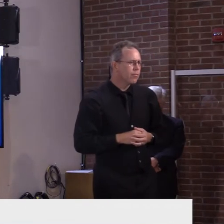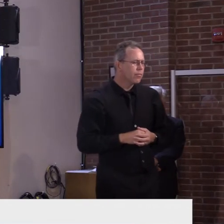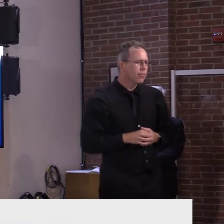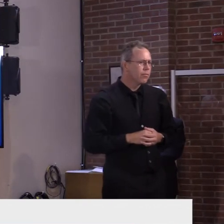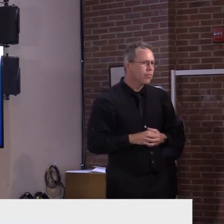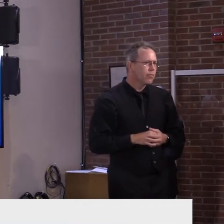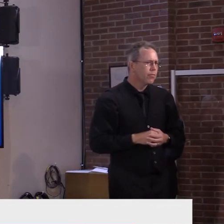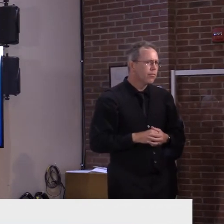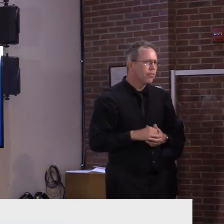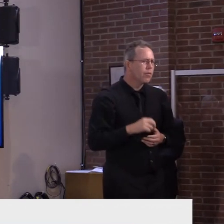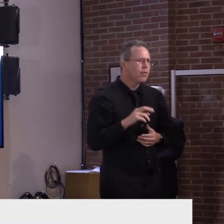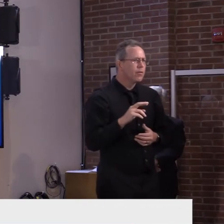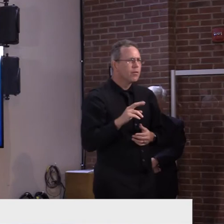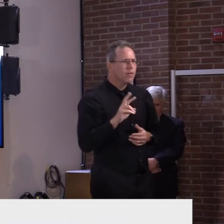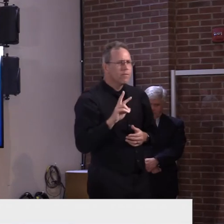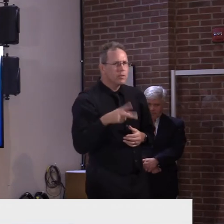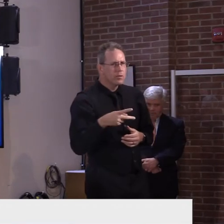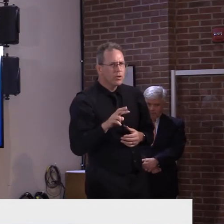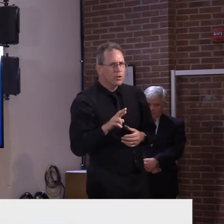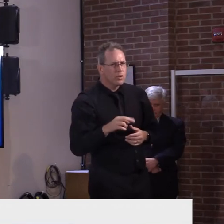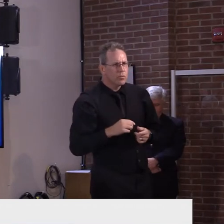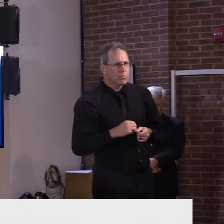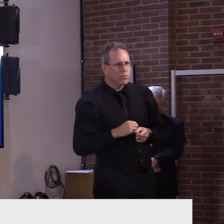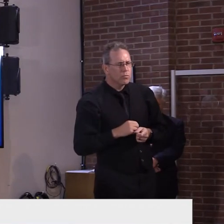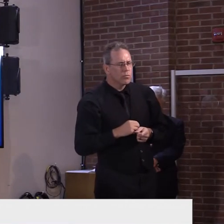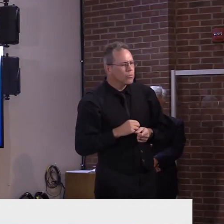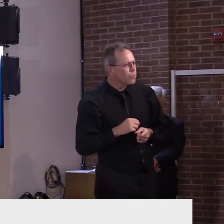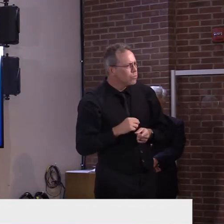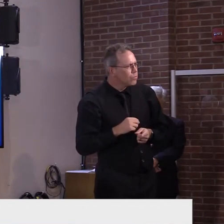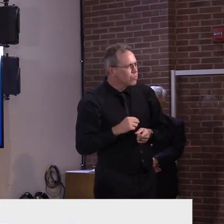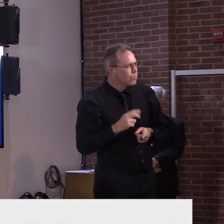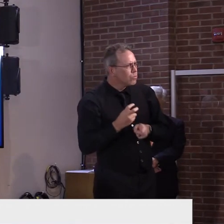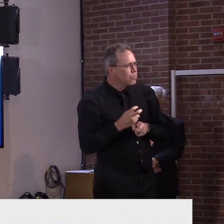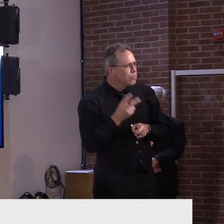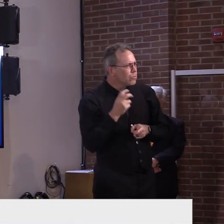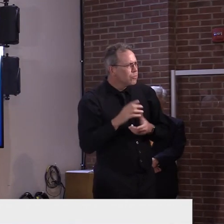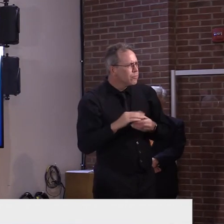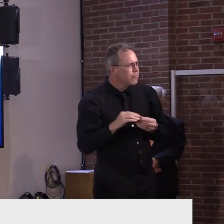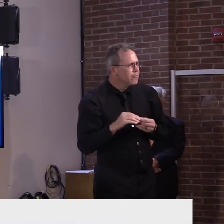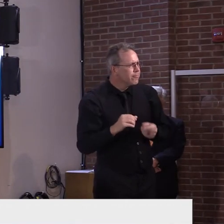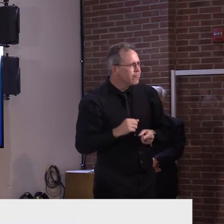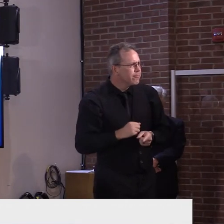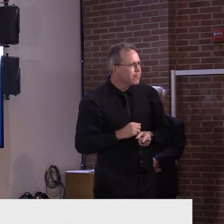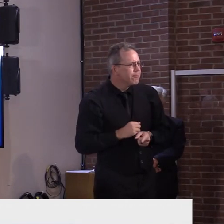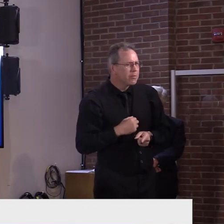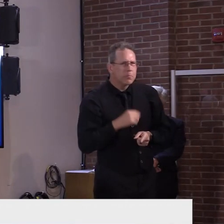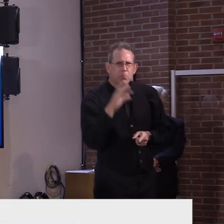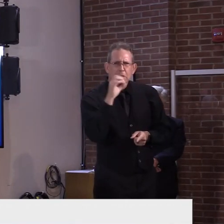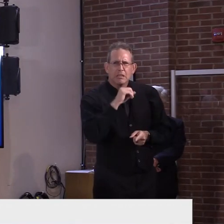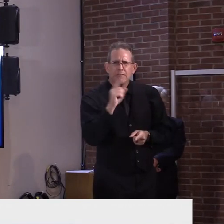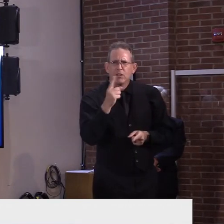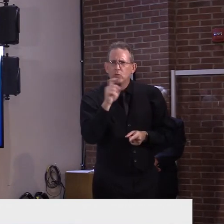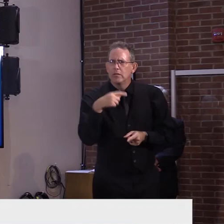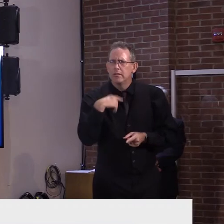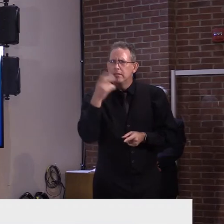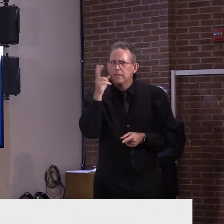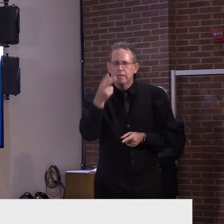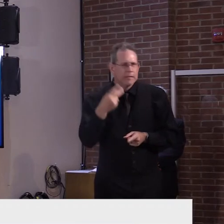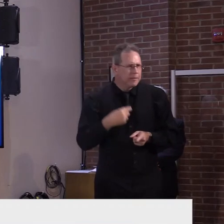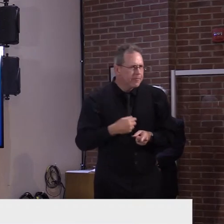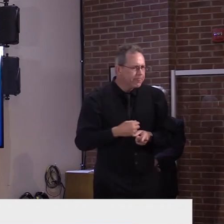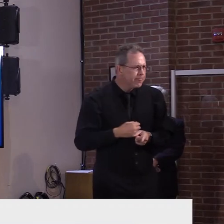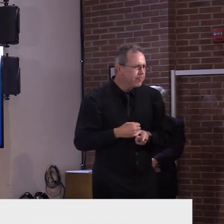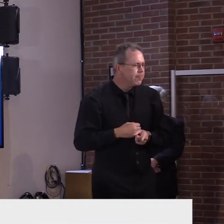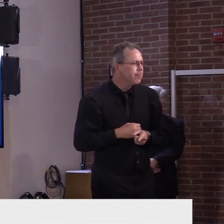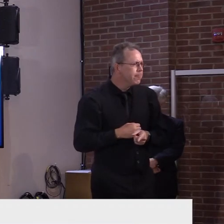Thank you, Jason. I didn't hear Lisa's question, so I hope I'm not repeating. But Dr. Levine, Lola Dufour at BT